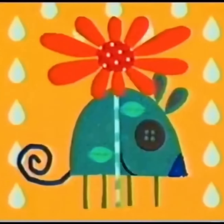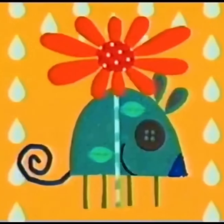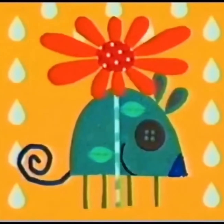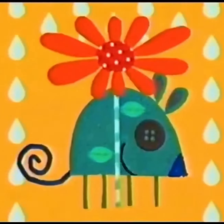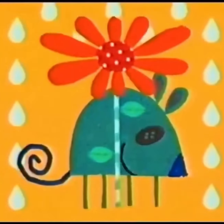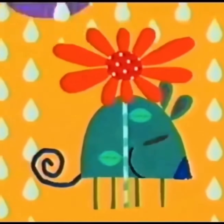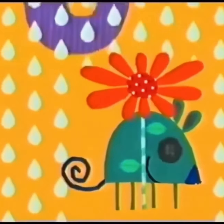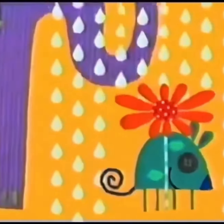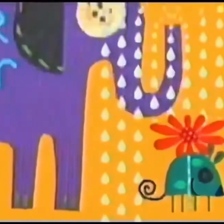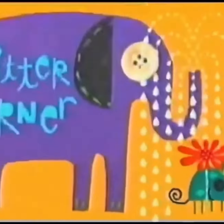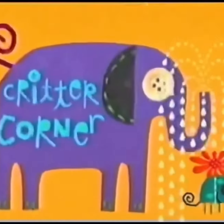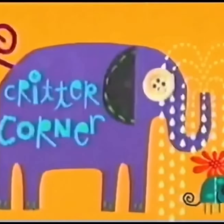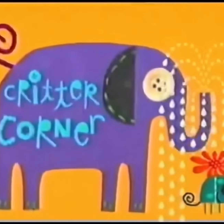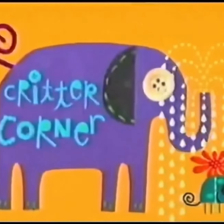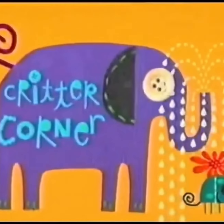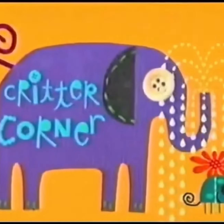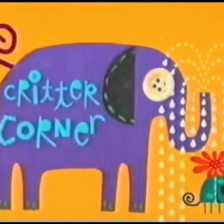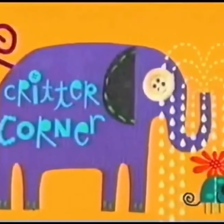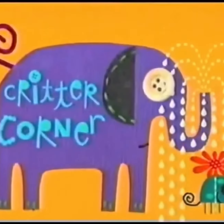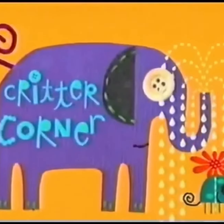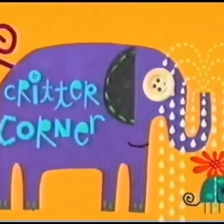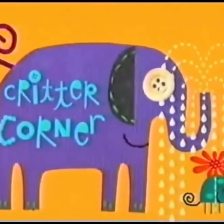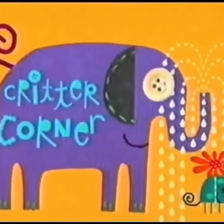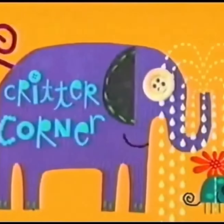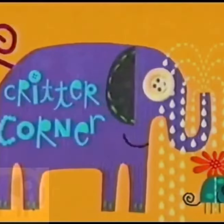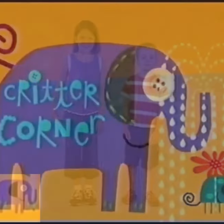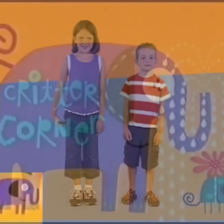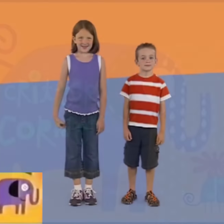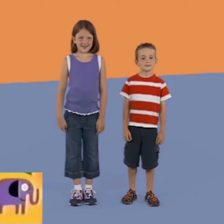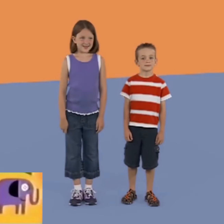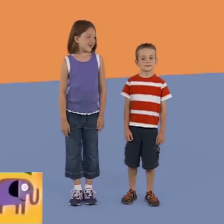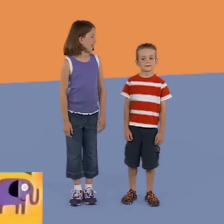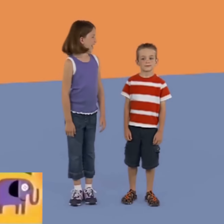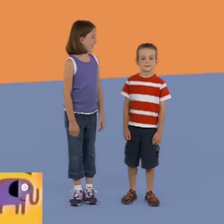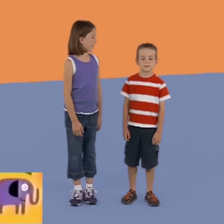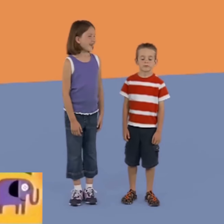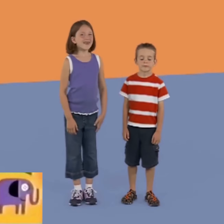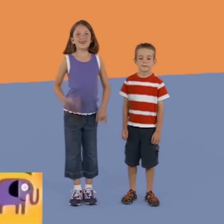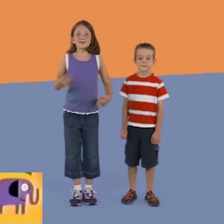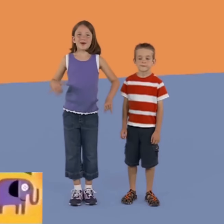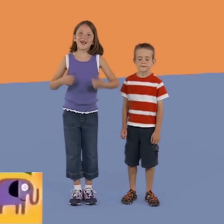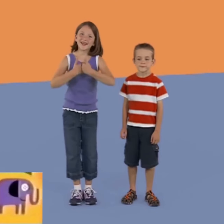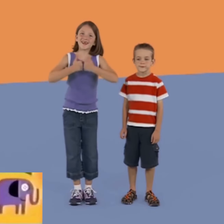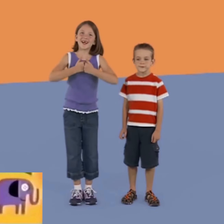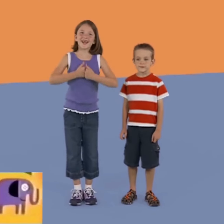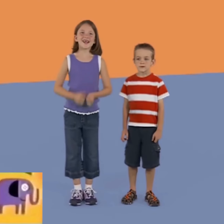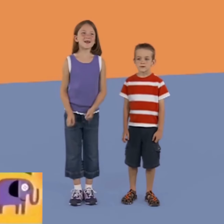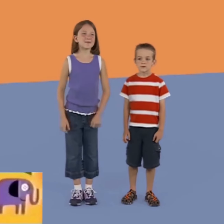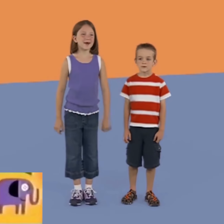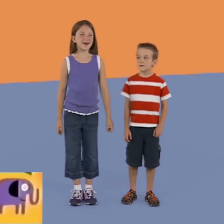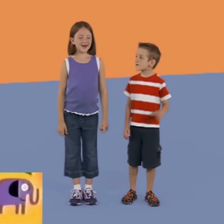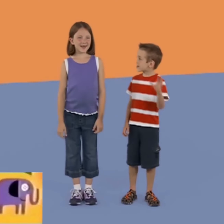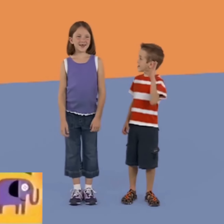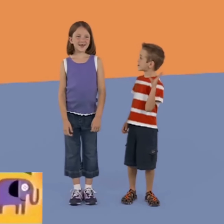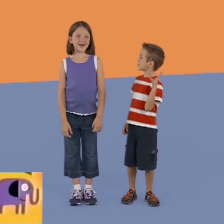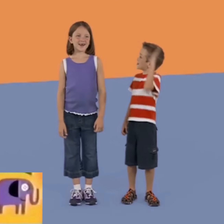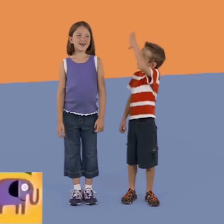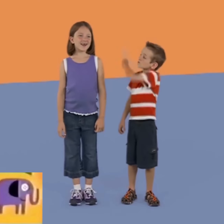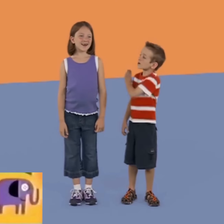Now it's time for Critter Corner on Navi. Hey, now play game. Okay, guess what